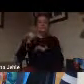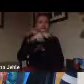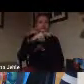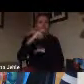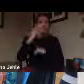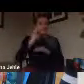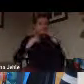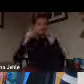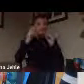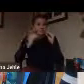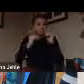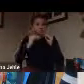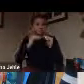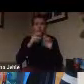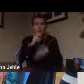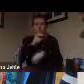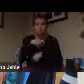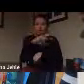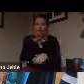traveling within the country.